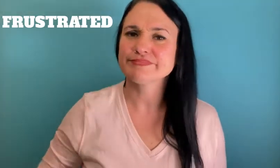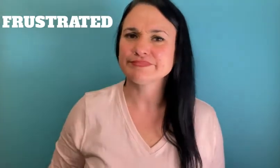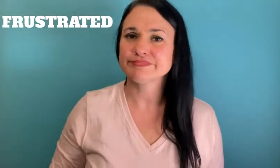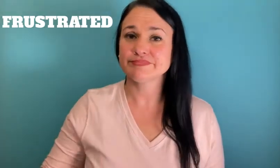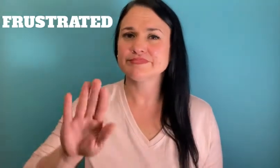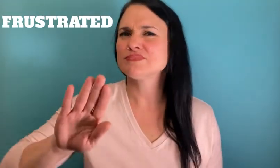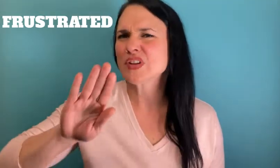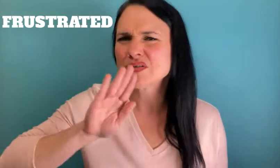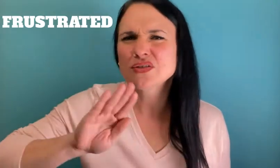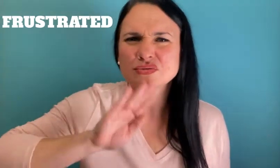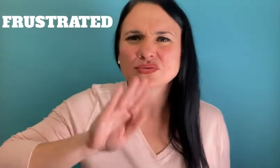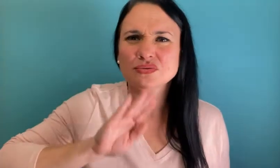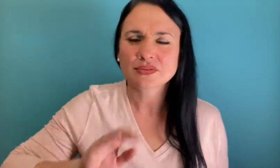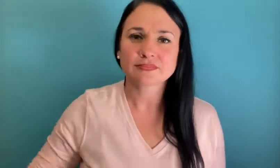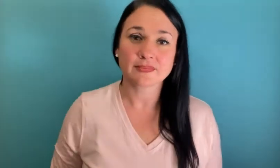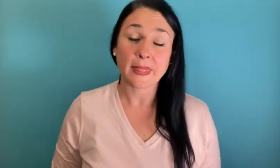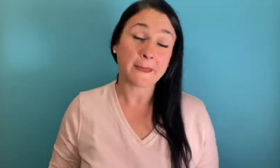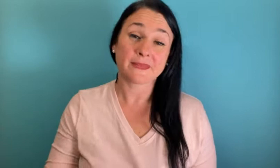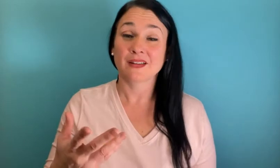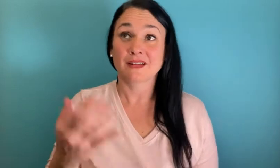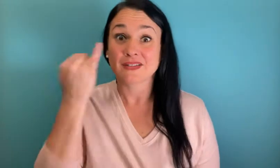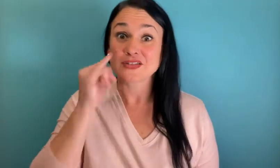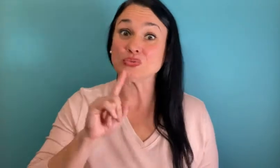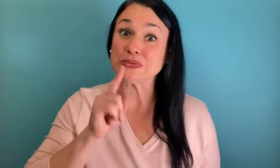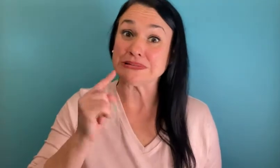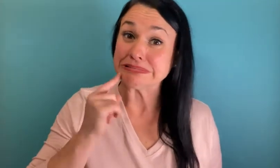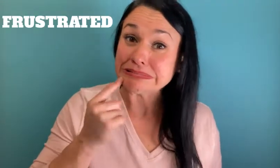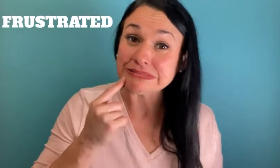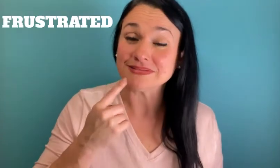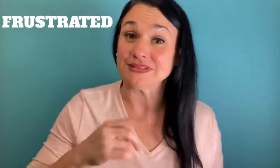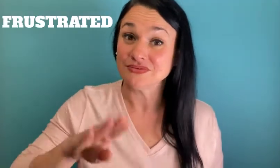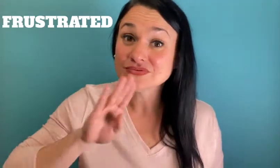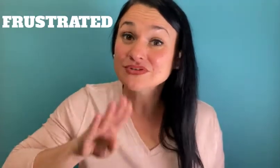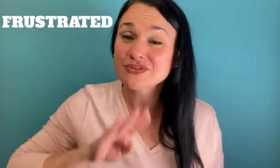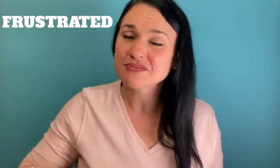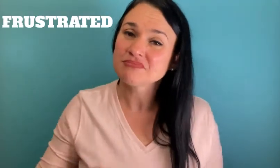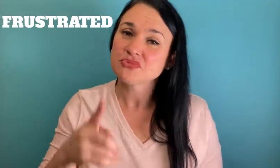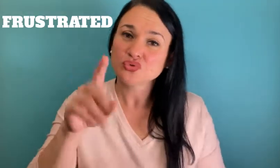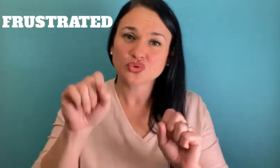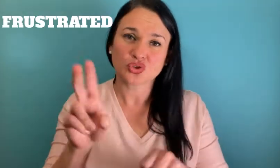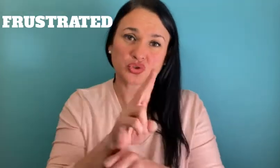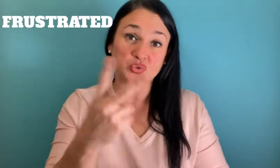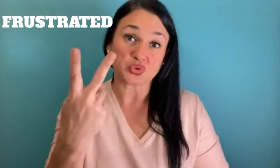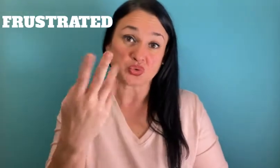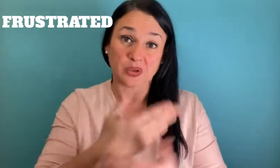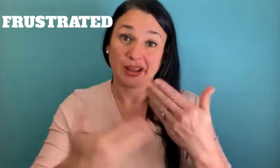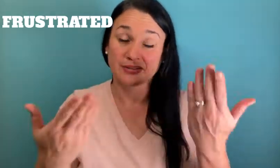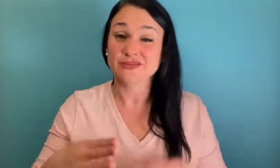Frustrated. Frustrated. Now, if it's really serious, you can be really frustrated and use two